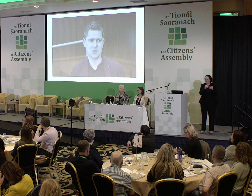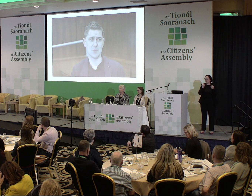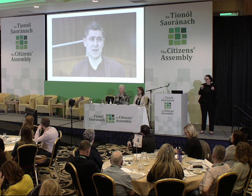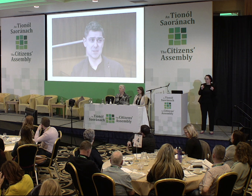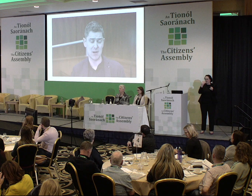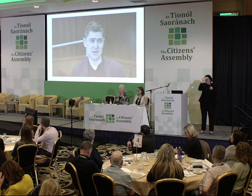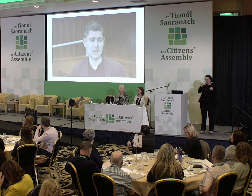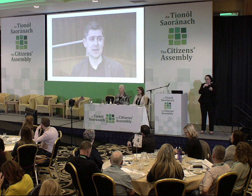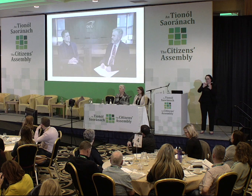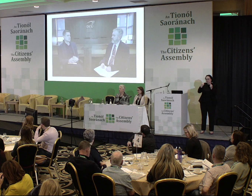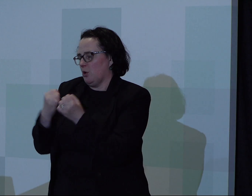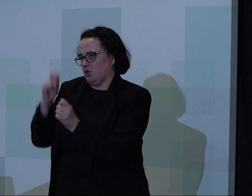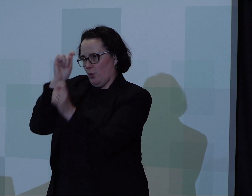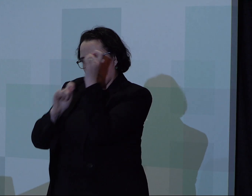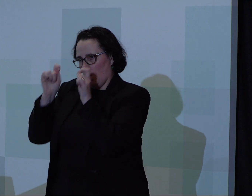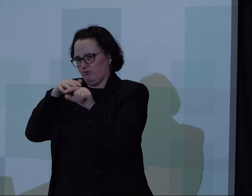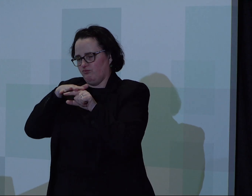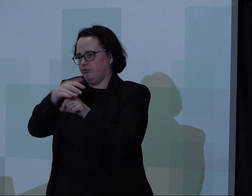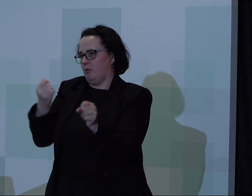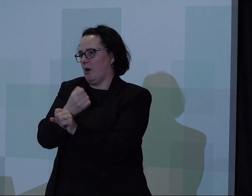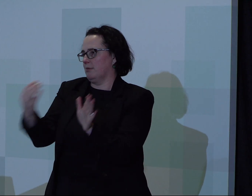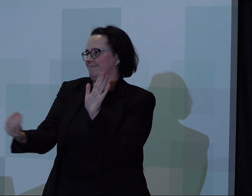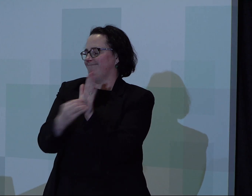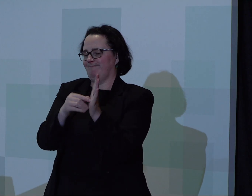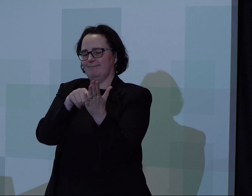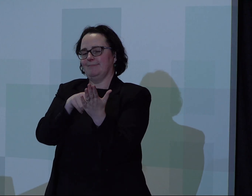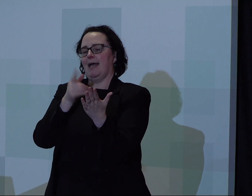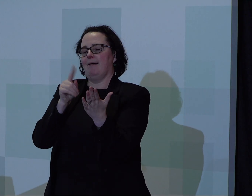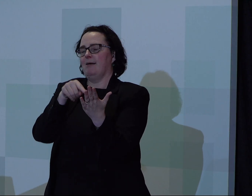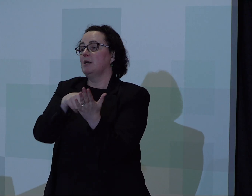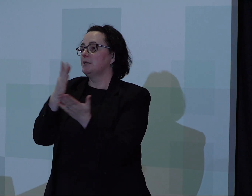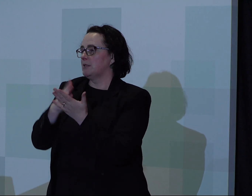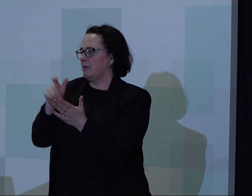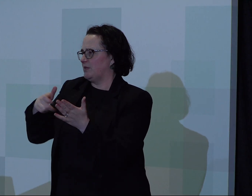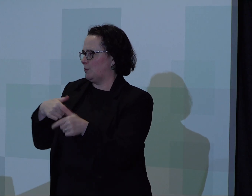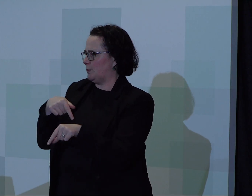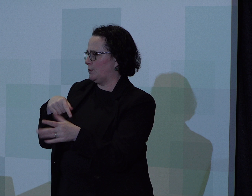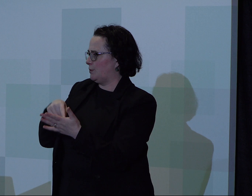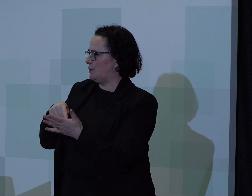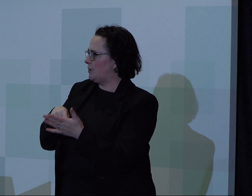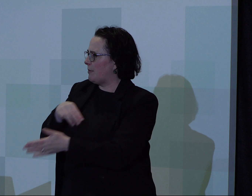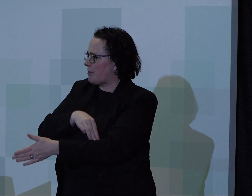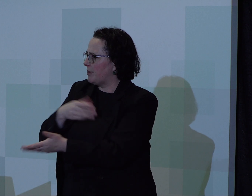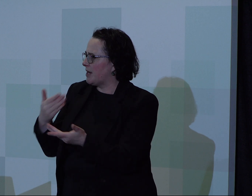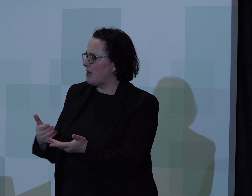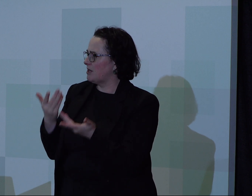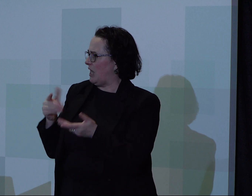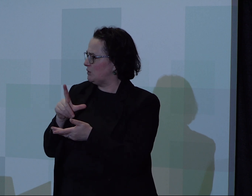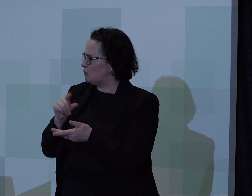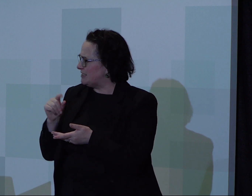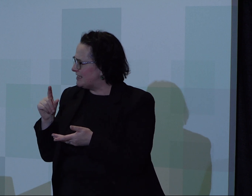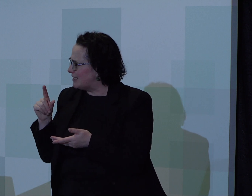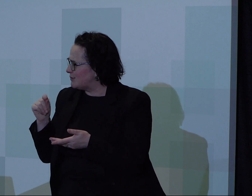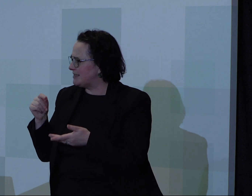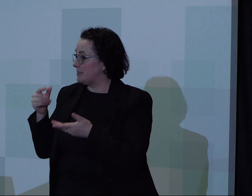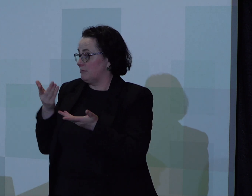social thought made its mark. So people might think that that's problematic in 2020 and beyond. That's for the